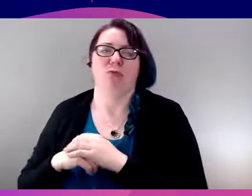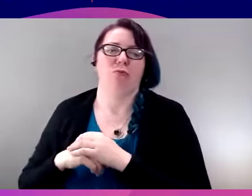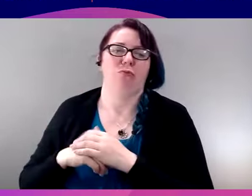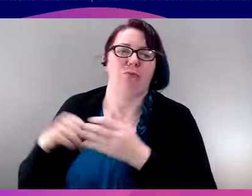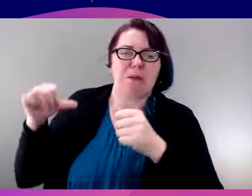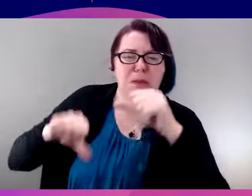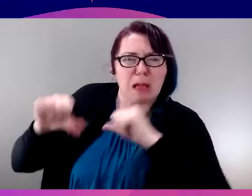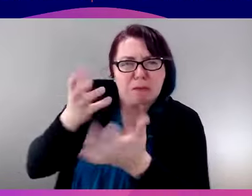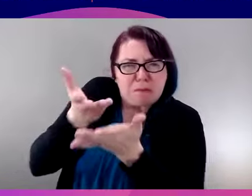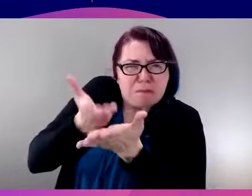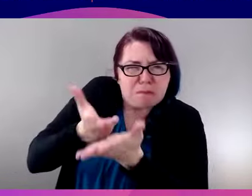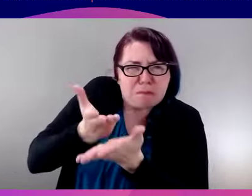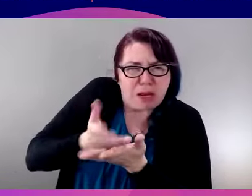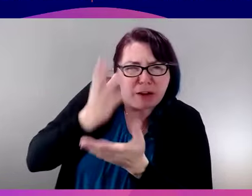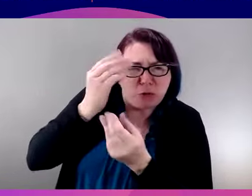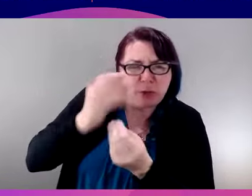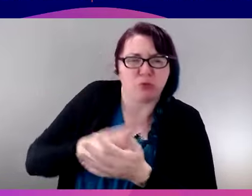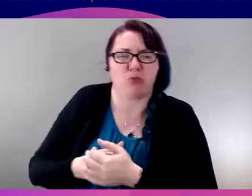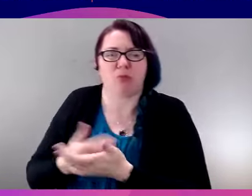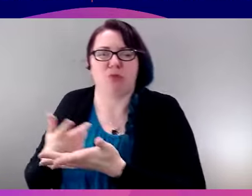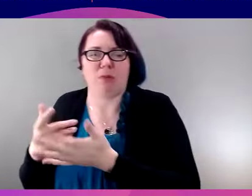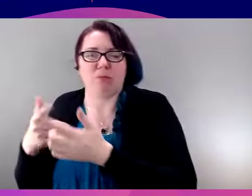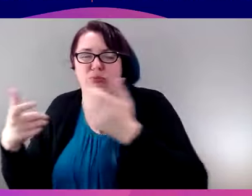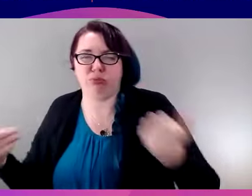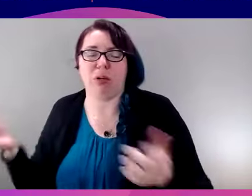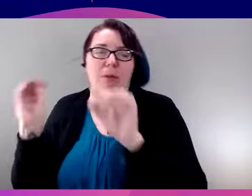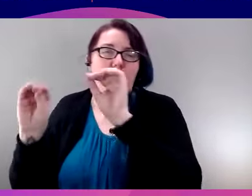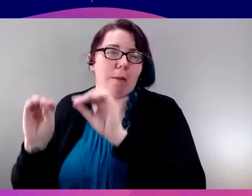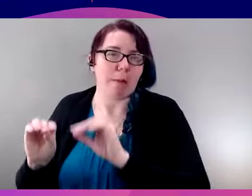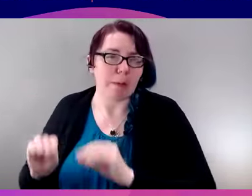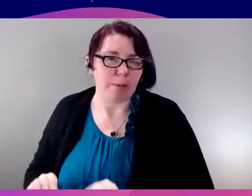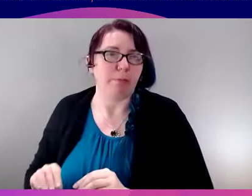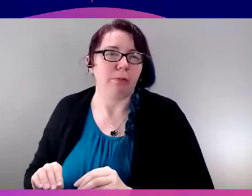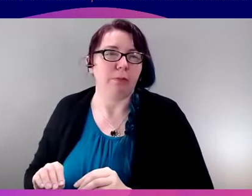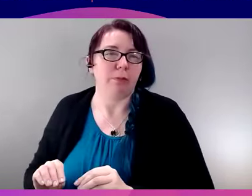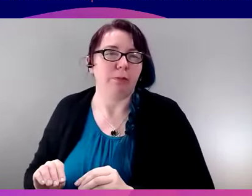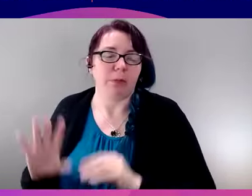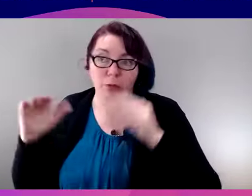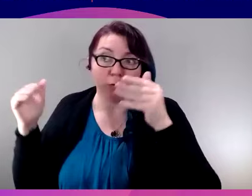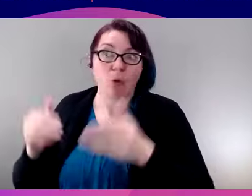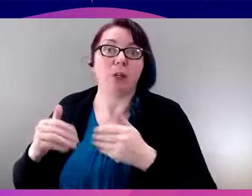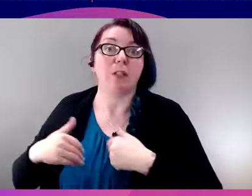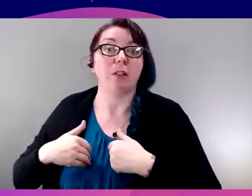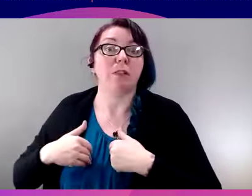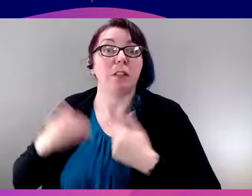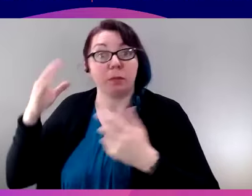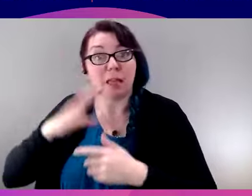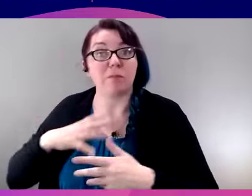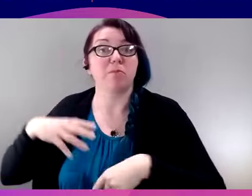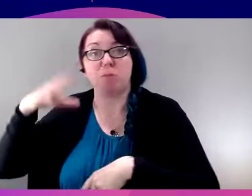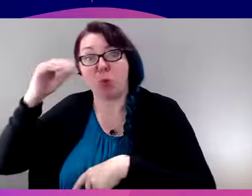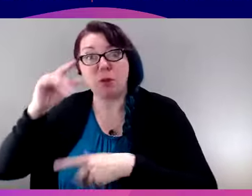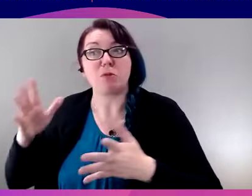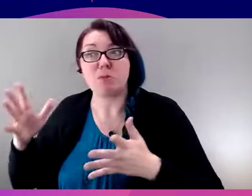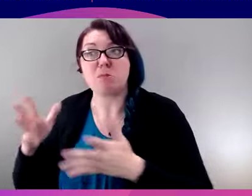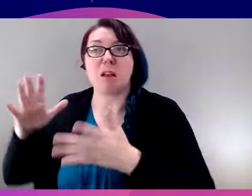and boys as allies in ending gender-based violence. If you are interested in learning more about this project or becoming involved,